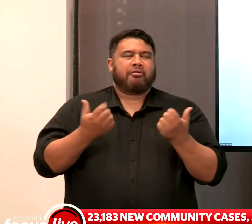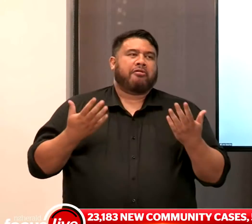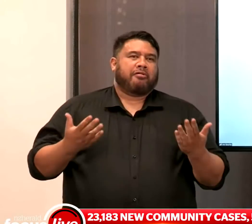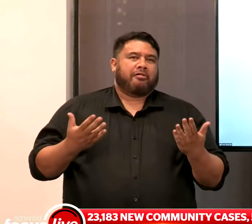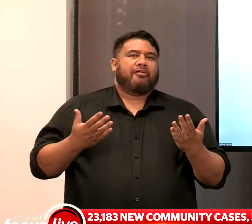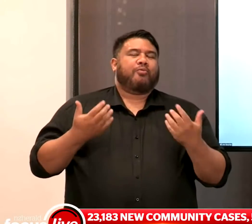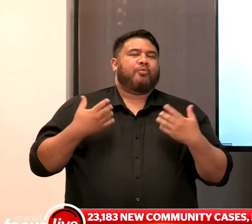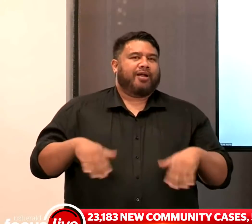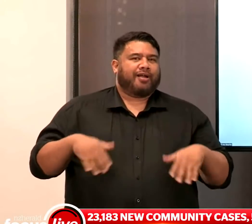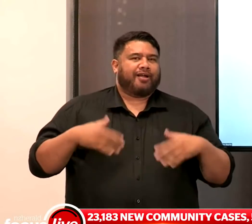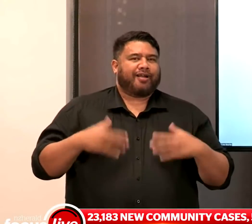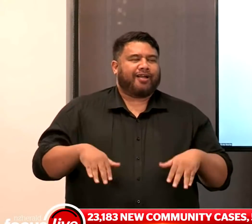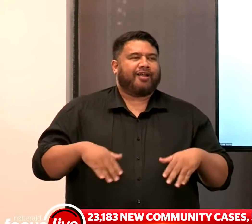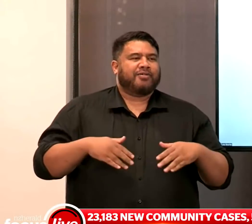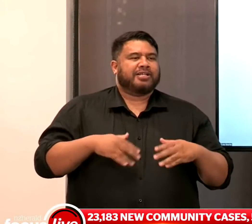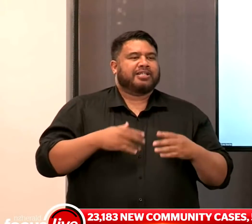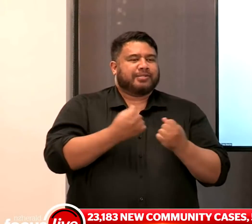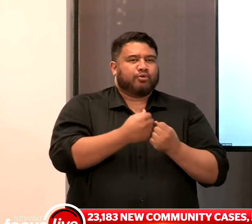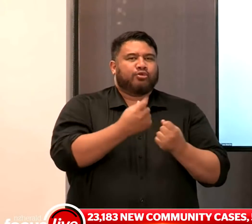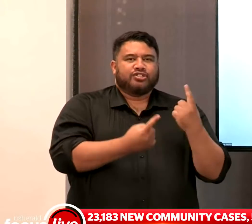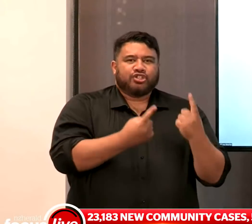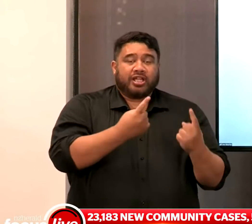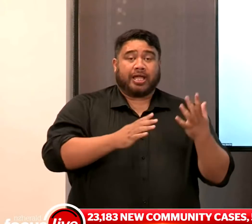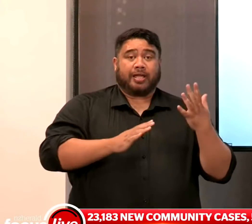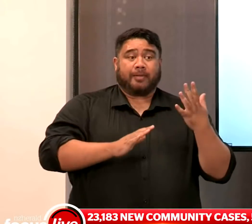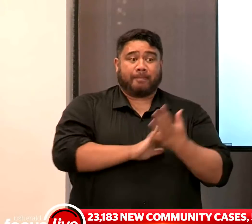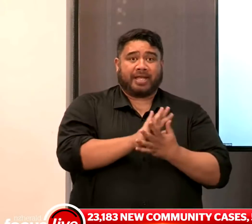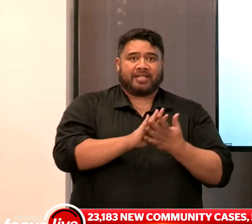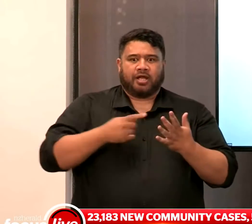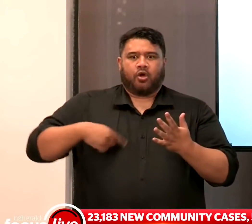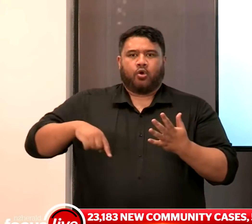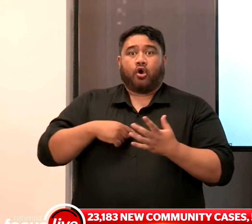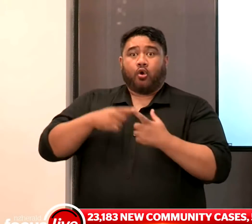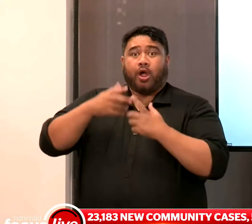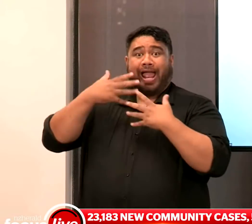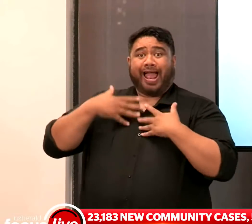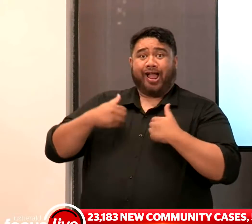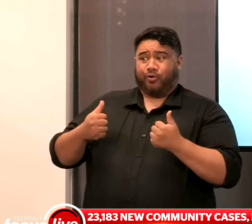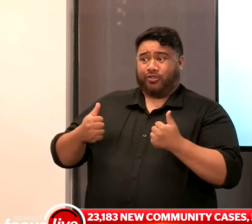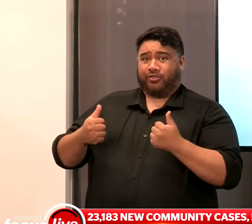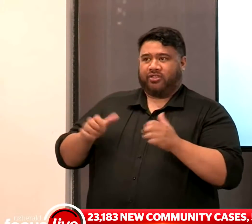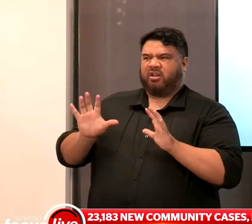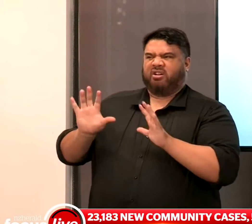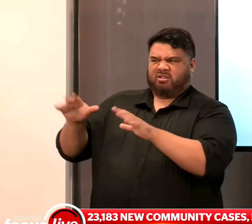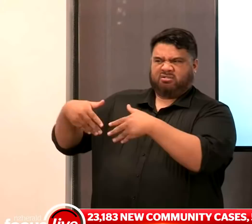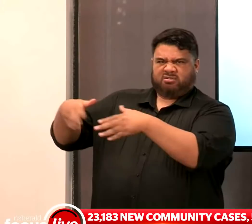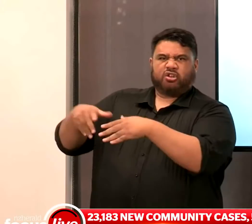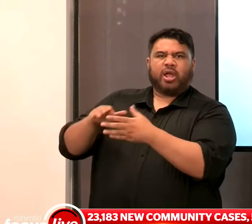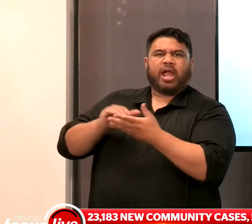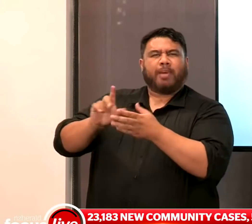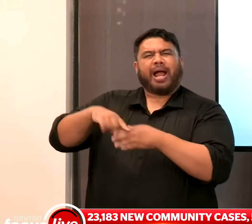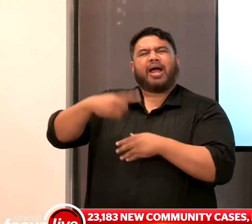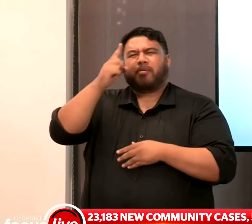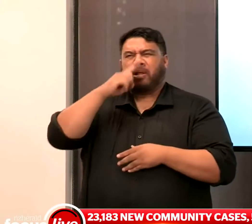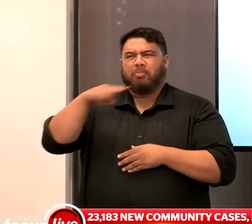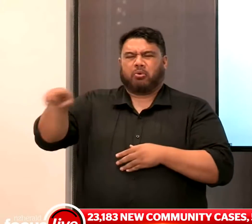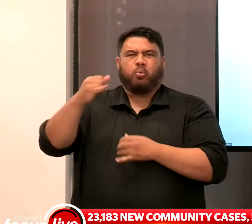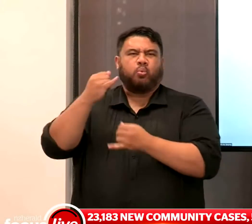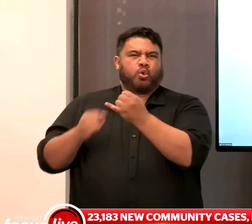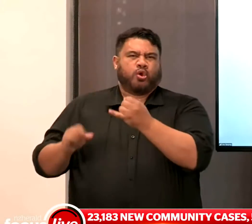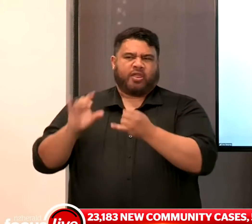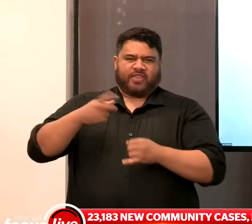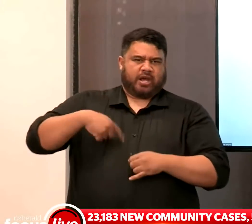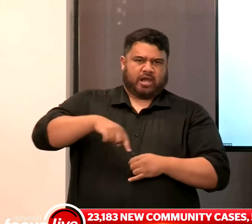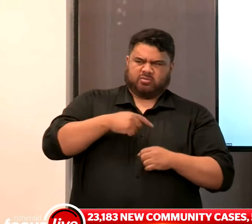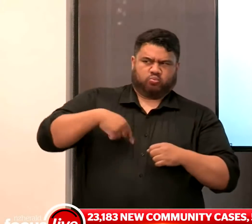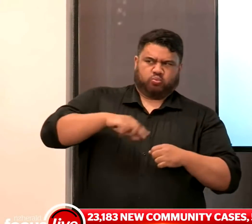that, and by communities supporting themselves, we can save our healthcare resources for those who are at greatest risk